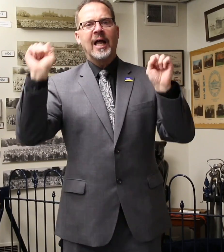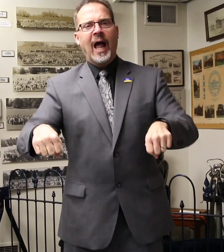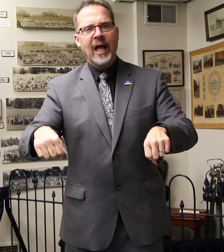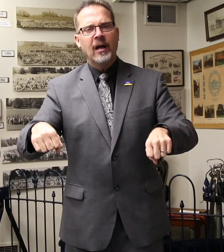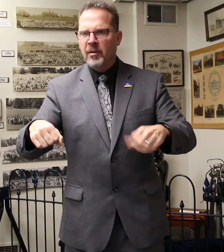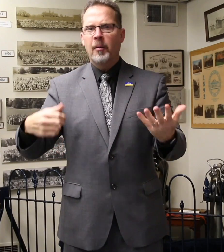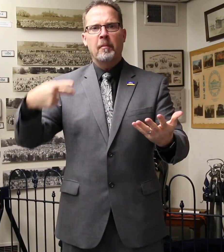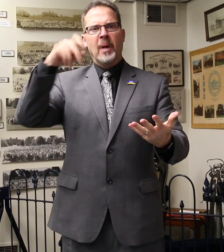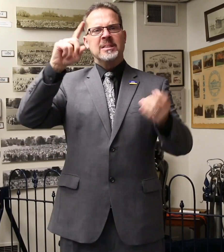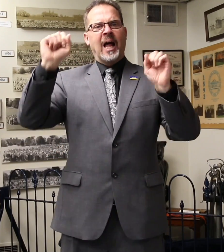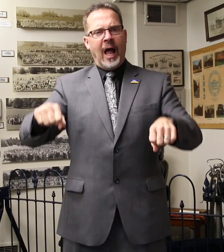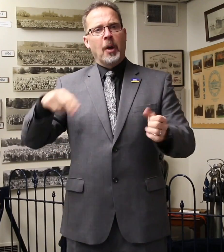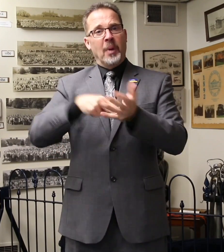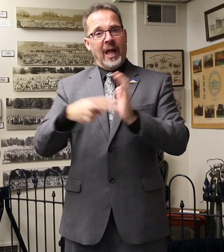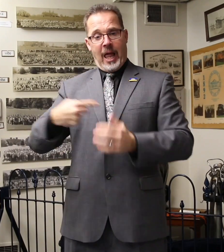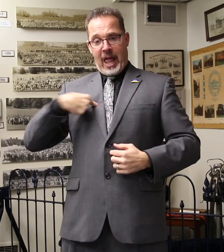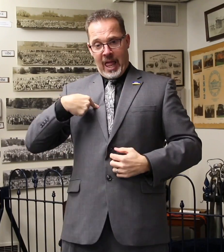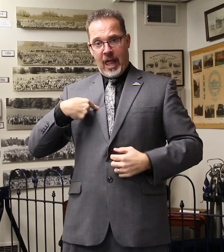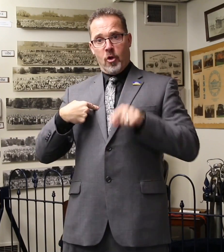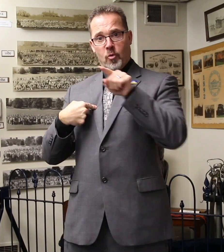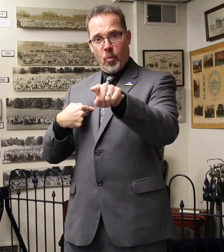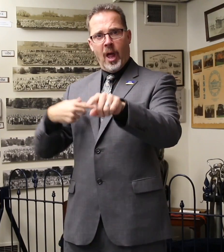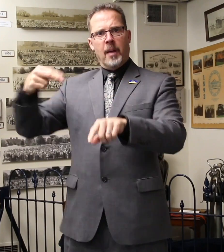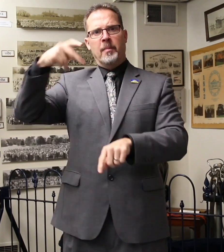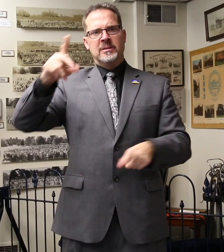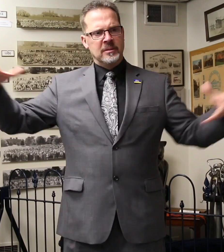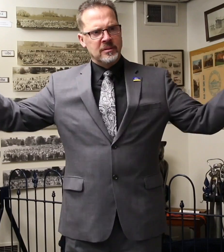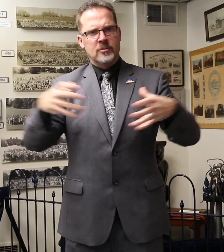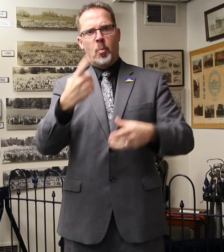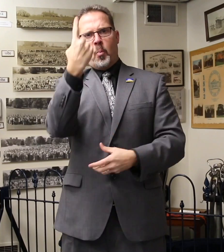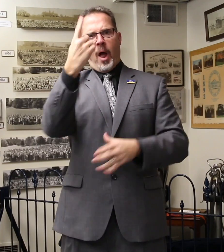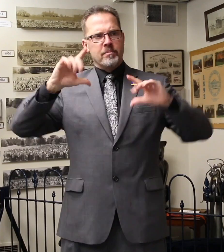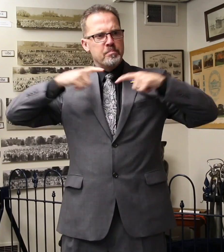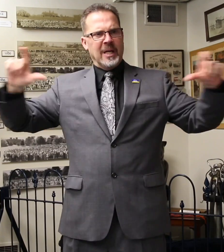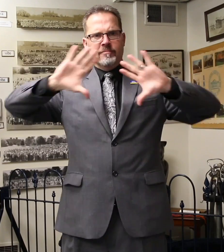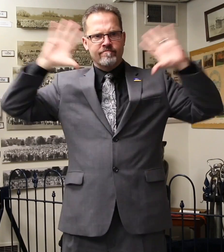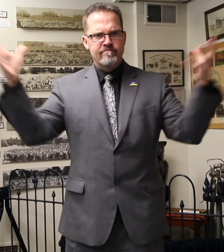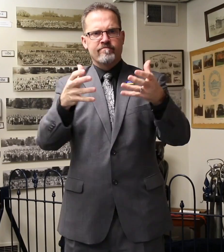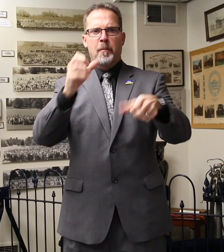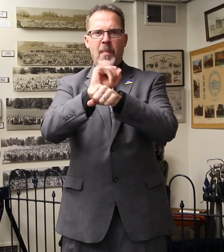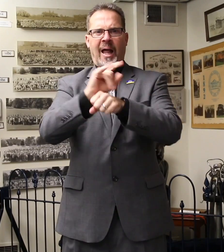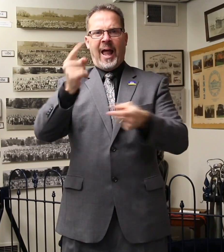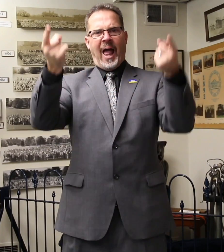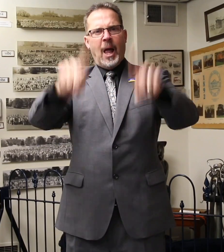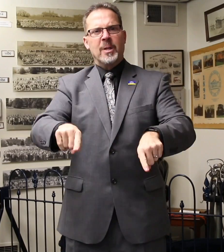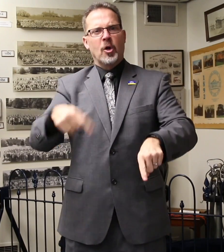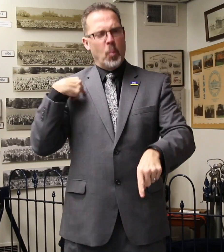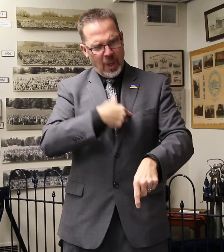you can, PSD can, which means that if each of us works together as one collective, that we can make things